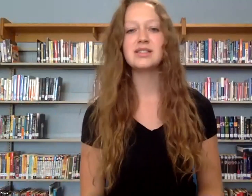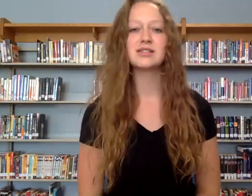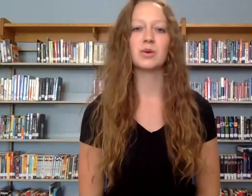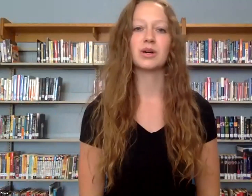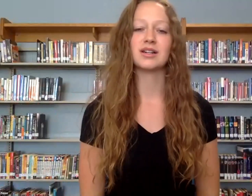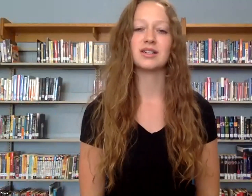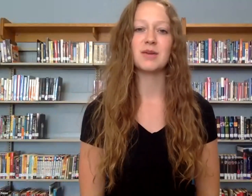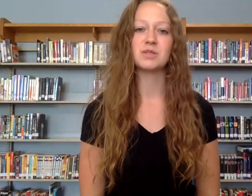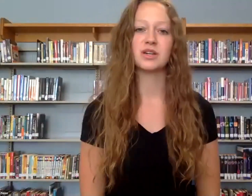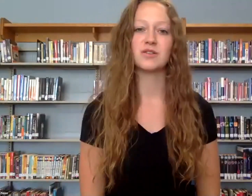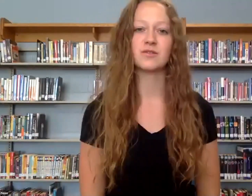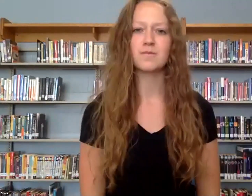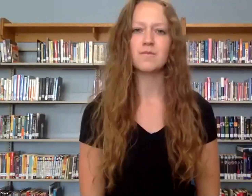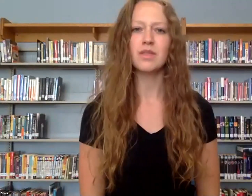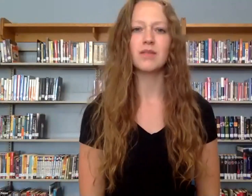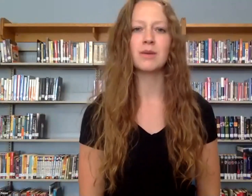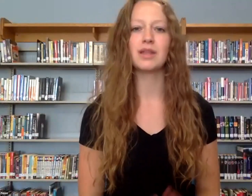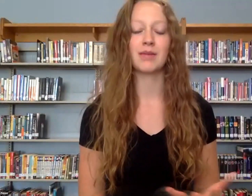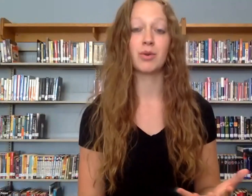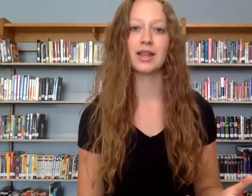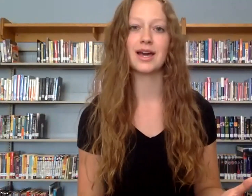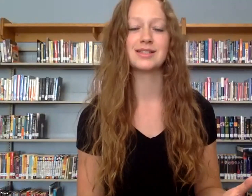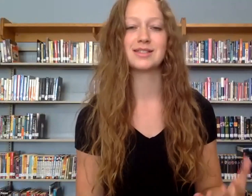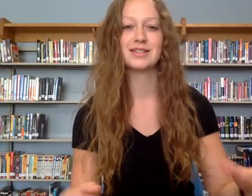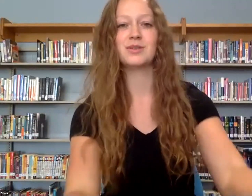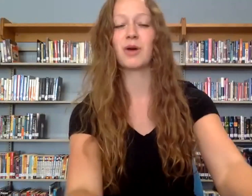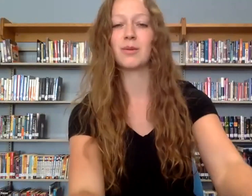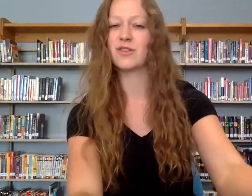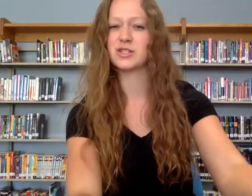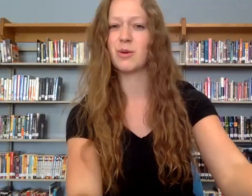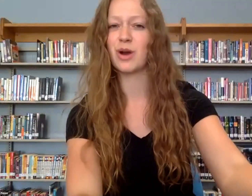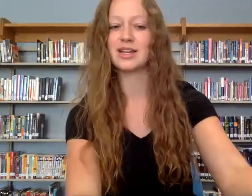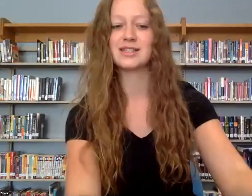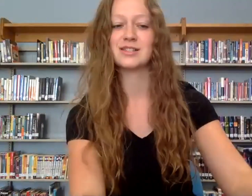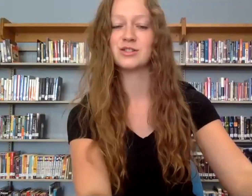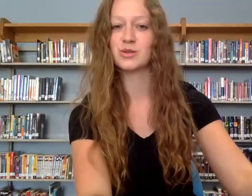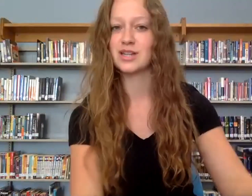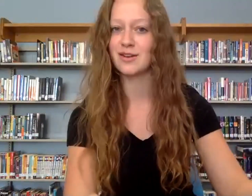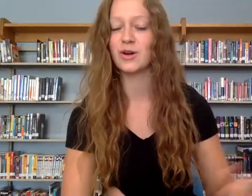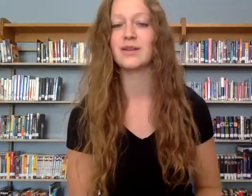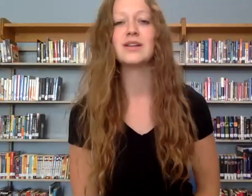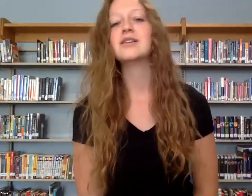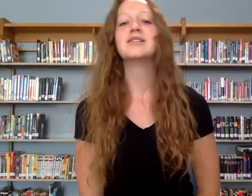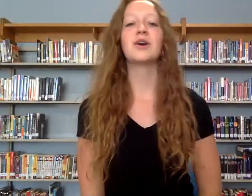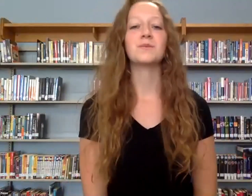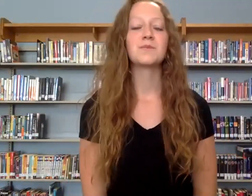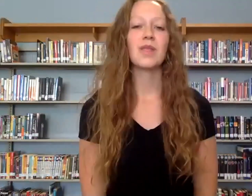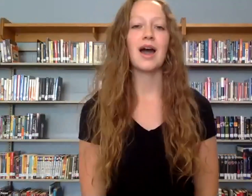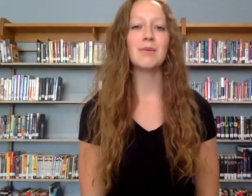companies or names of maybe like Bright Lights. You would probably finger spell Bright Lights because there's no sign for it. So I'm going to